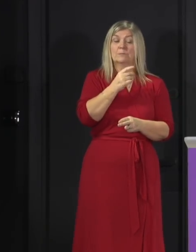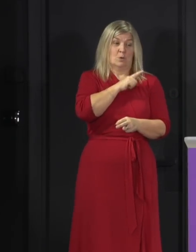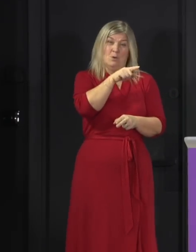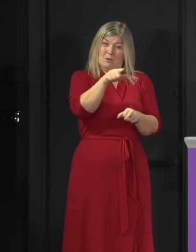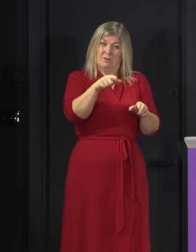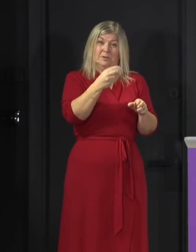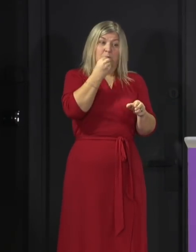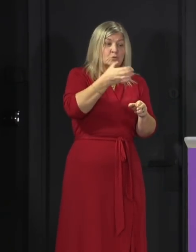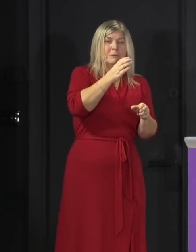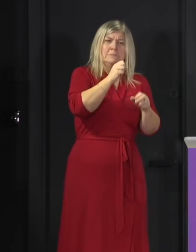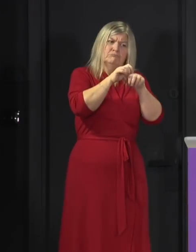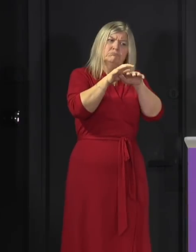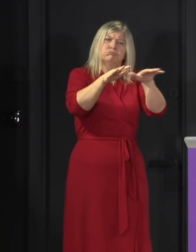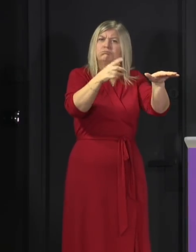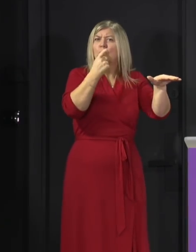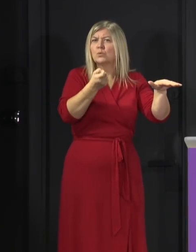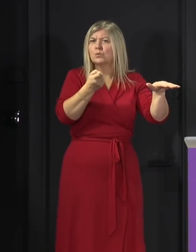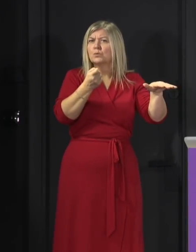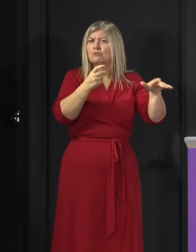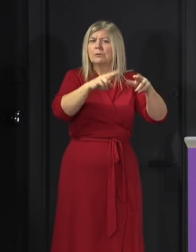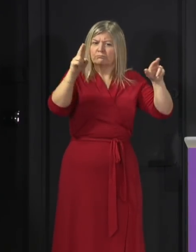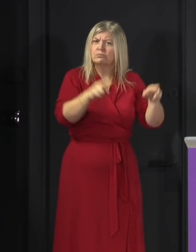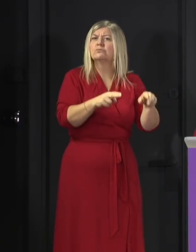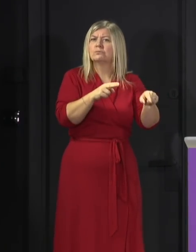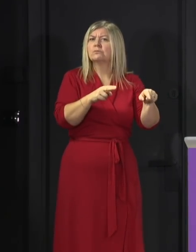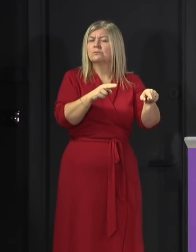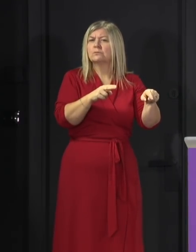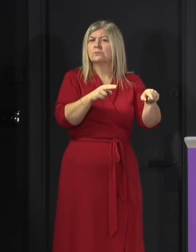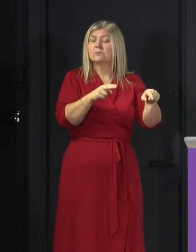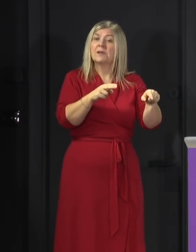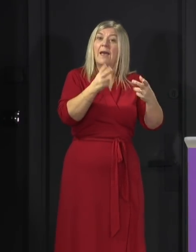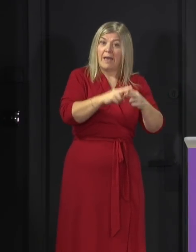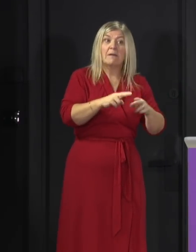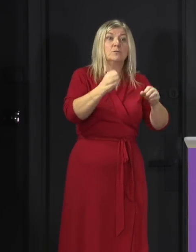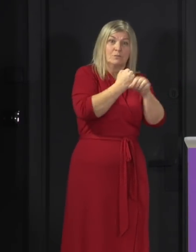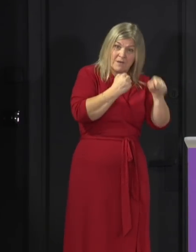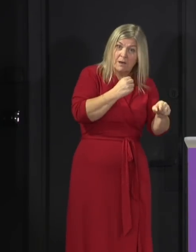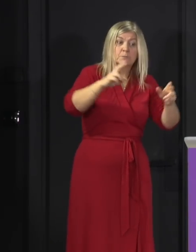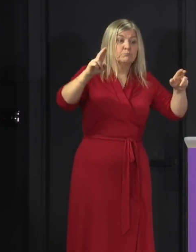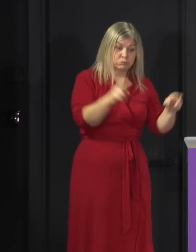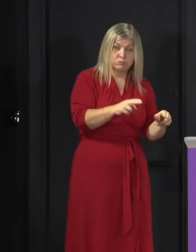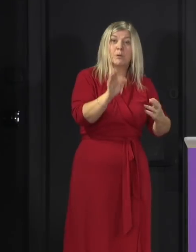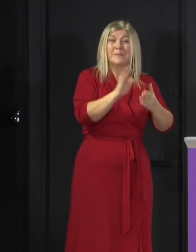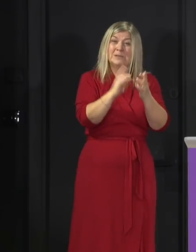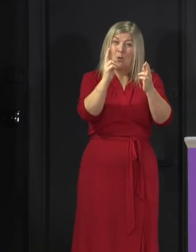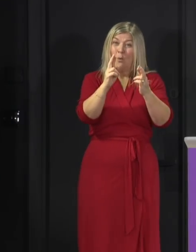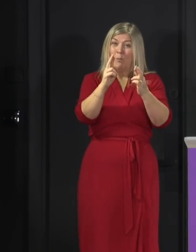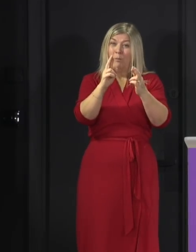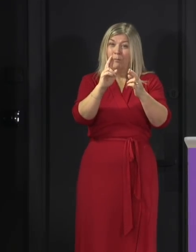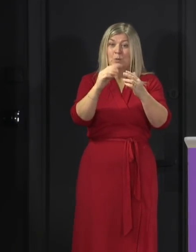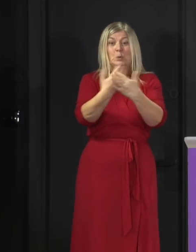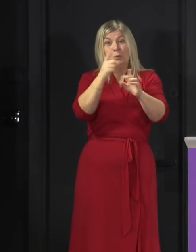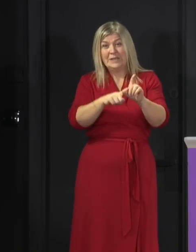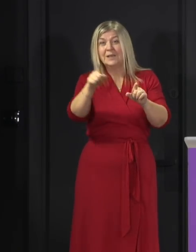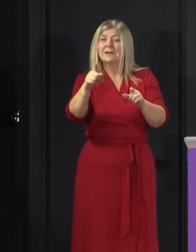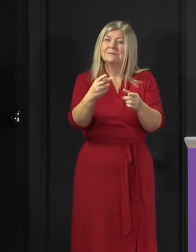do elsewhere, because the more we do that, then hopefully the sooner we start to restore some normality to all of this. But this Christmas,